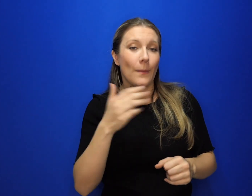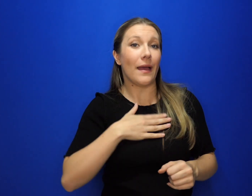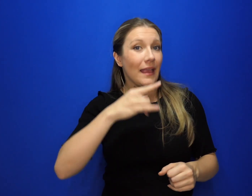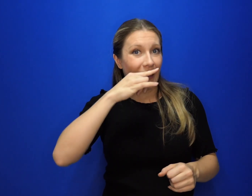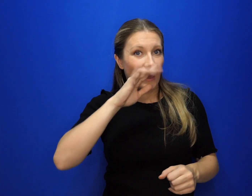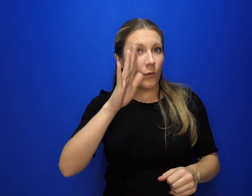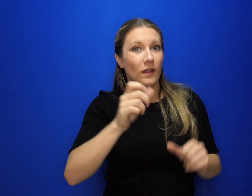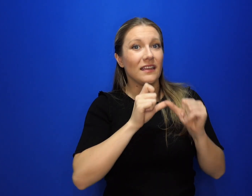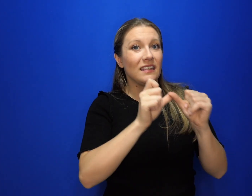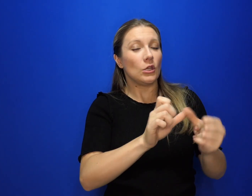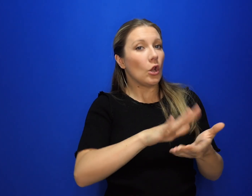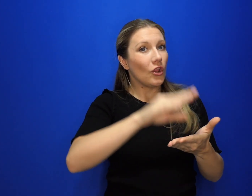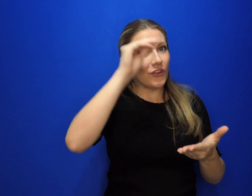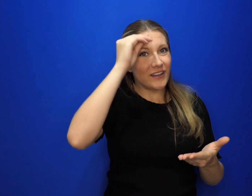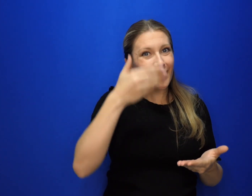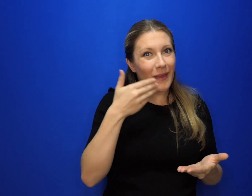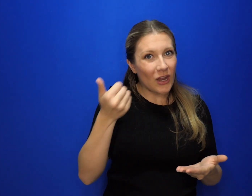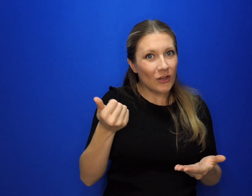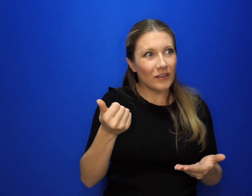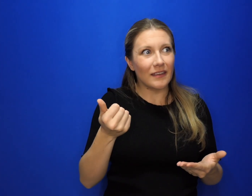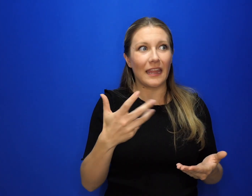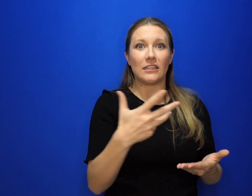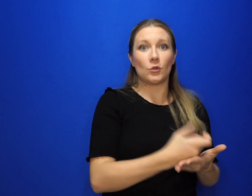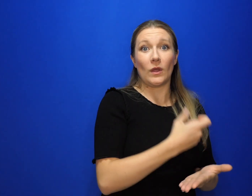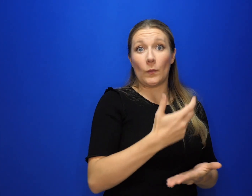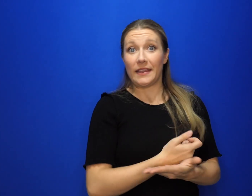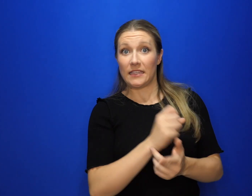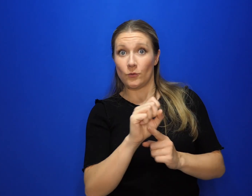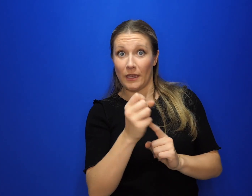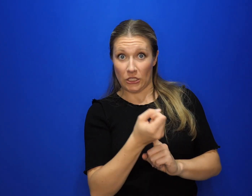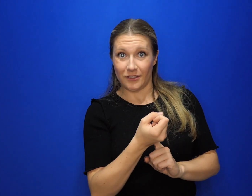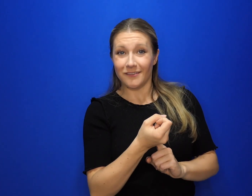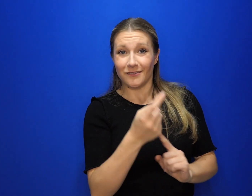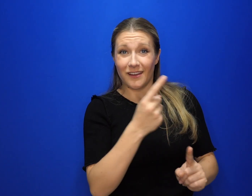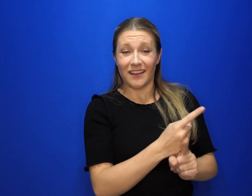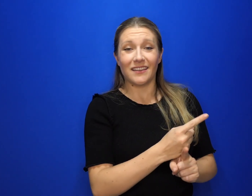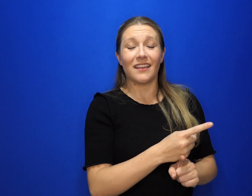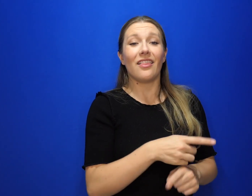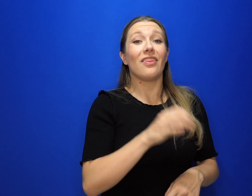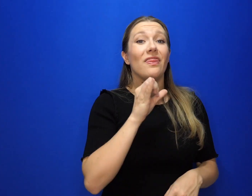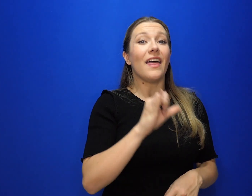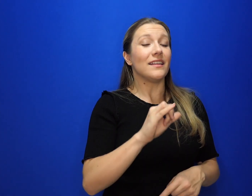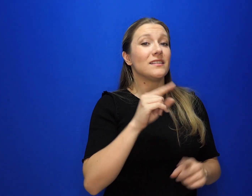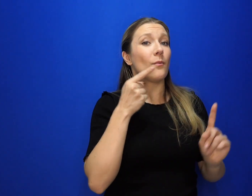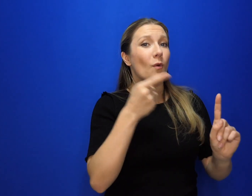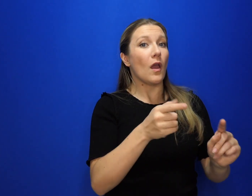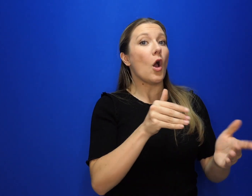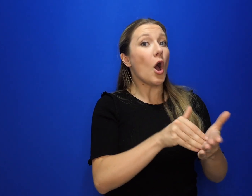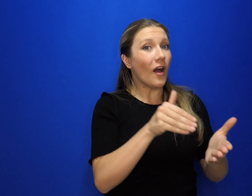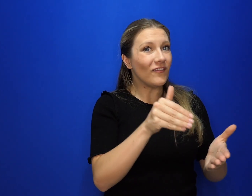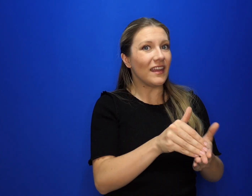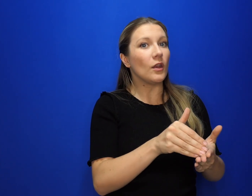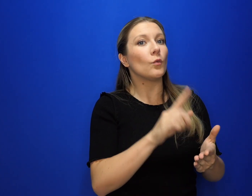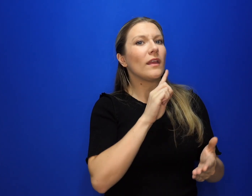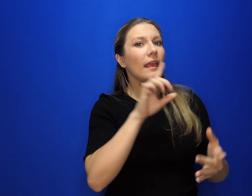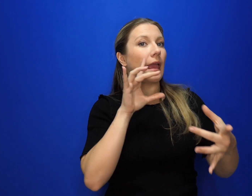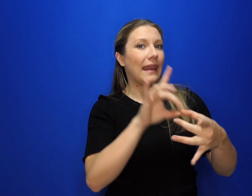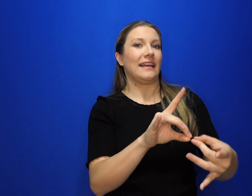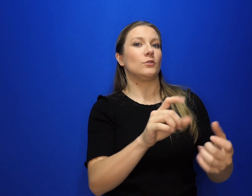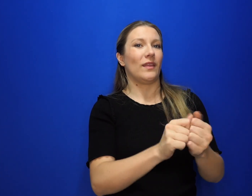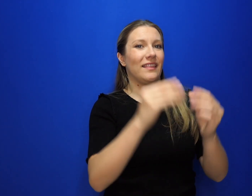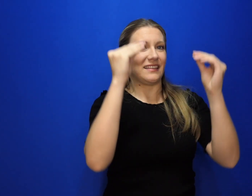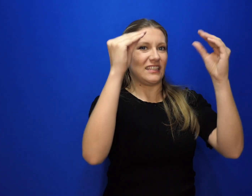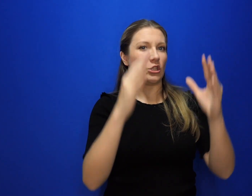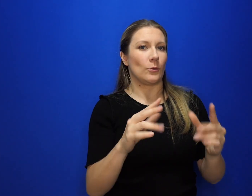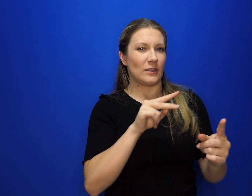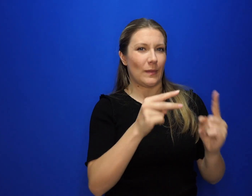keep learning better. And it's a win-win, right? That's a point that often makes sense from the teacher angle is